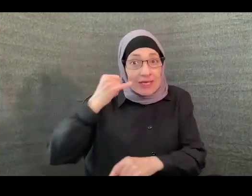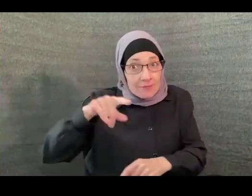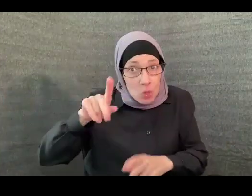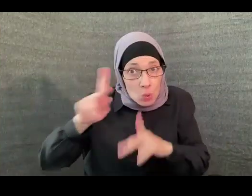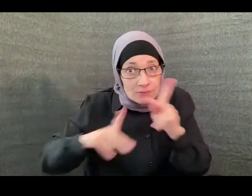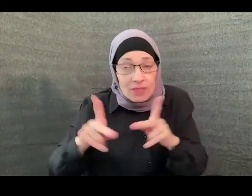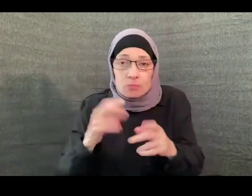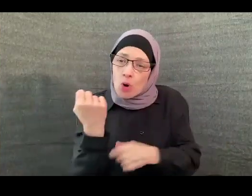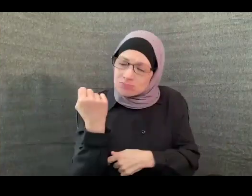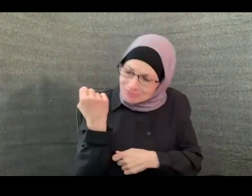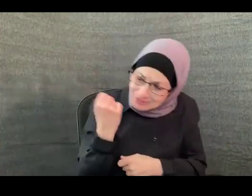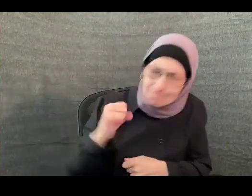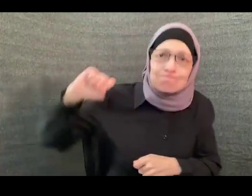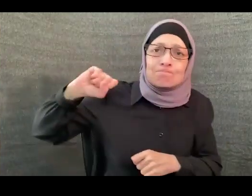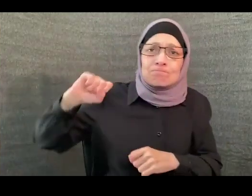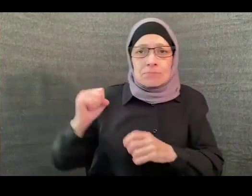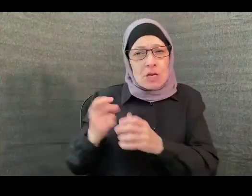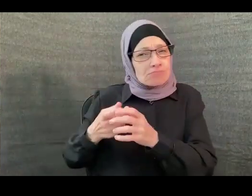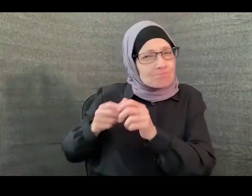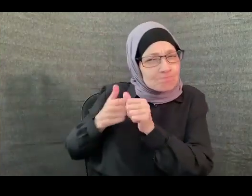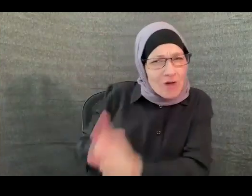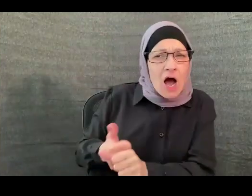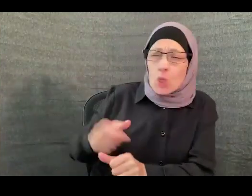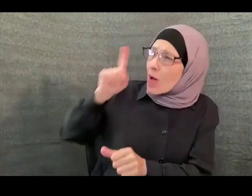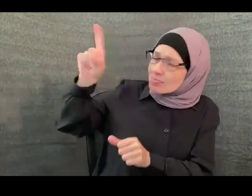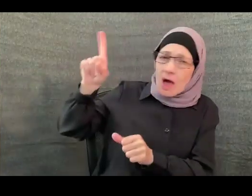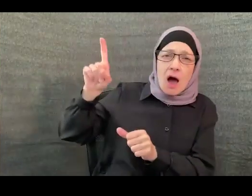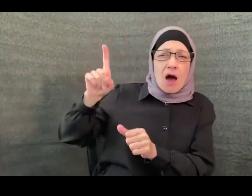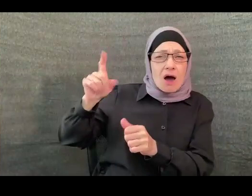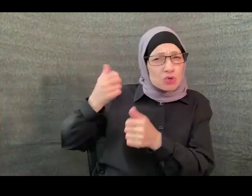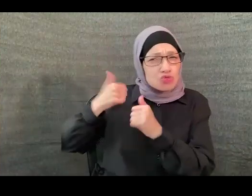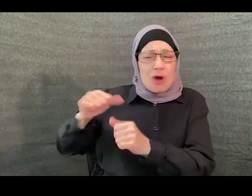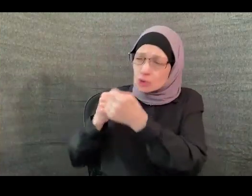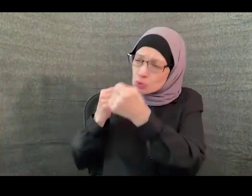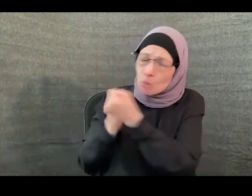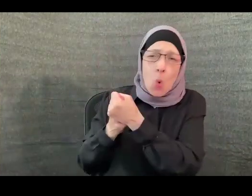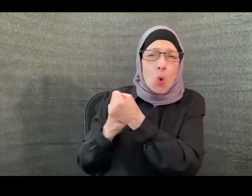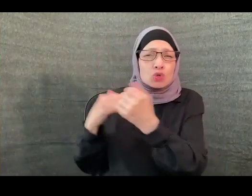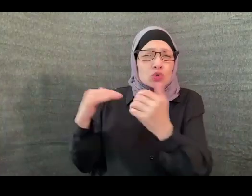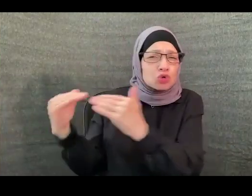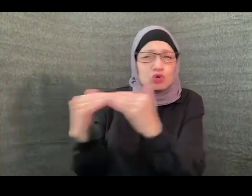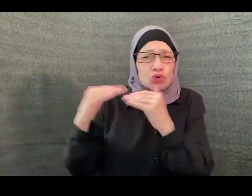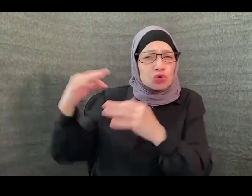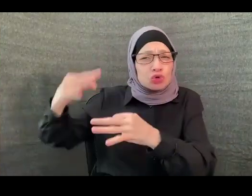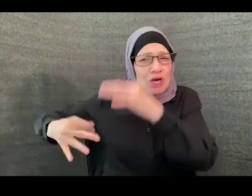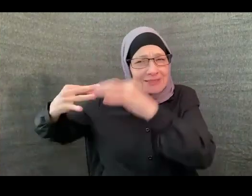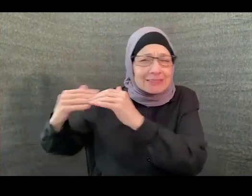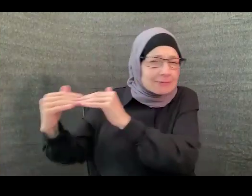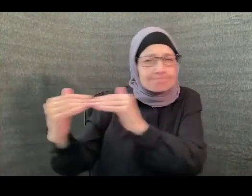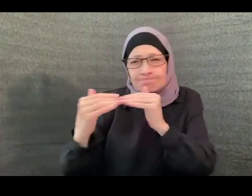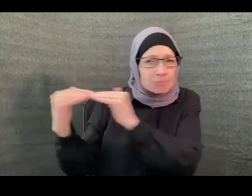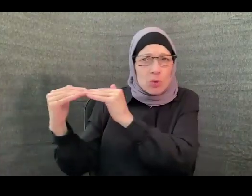this life, Allah will give them the ultimate power in the hereafter. They will be